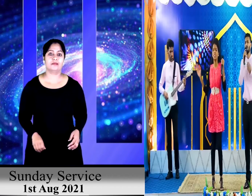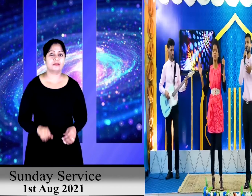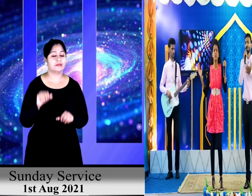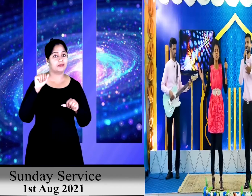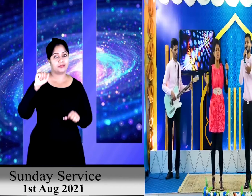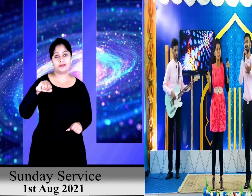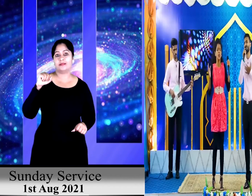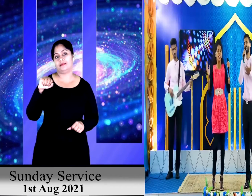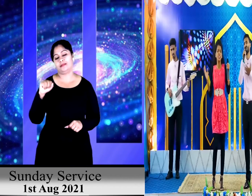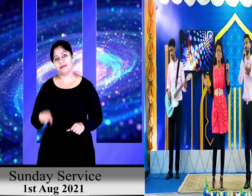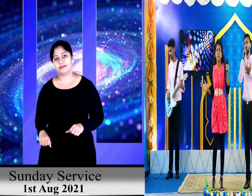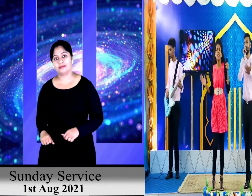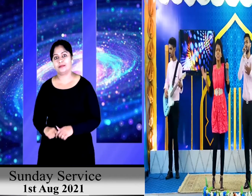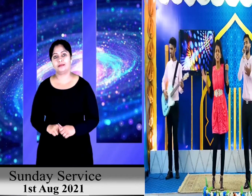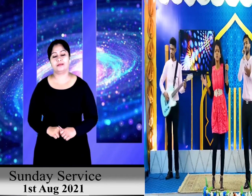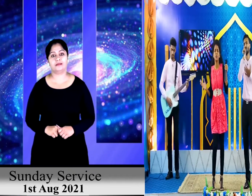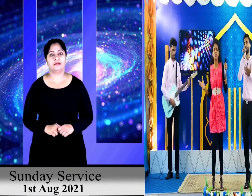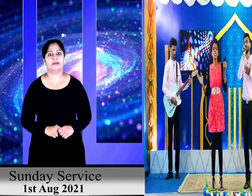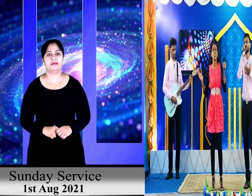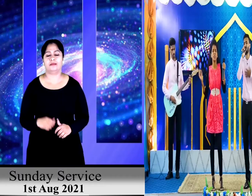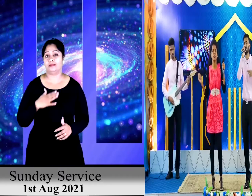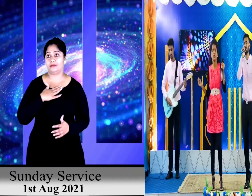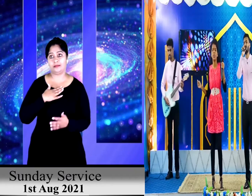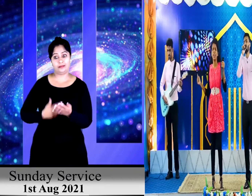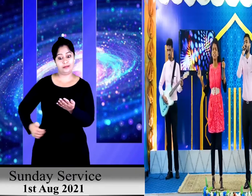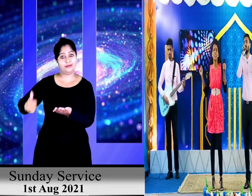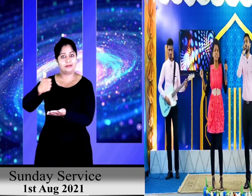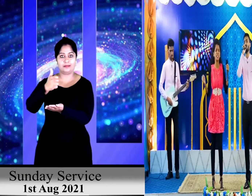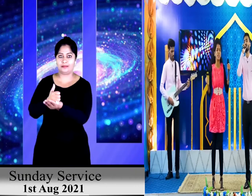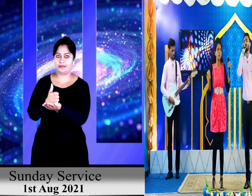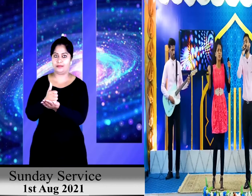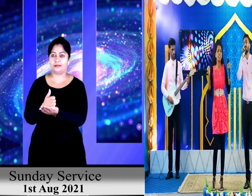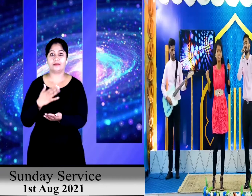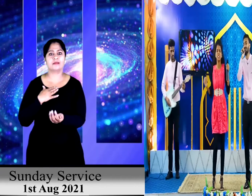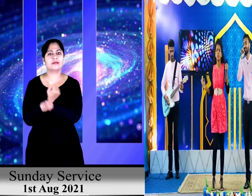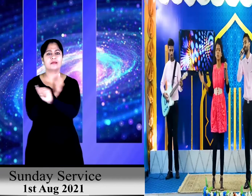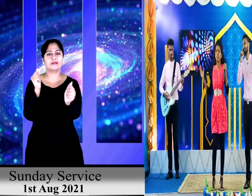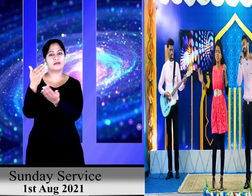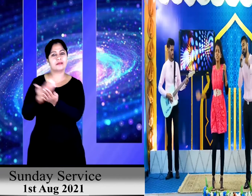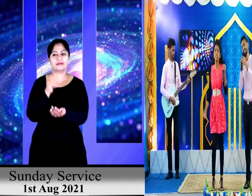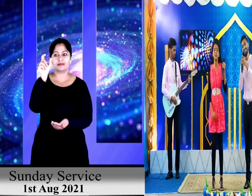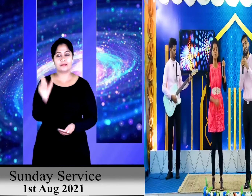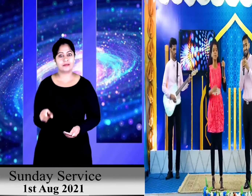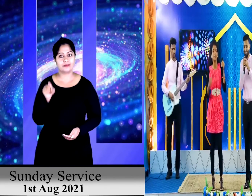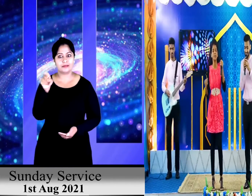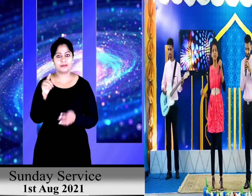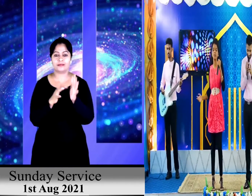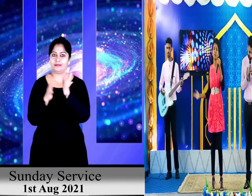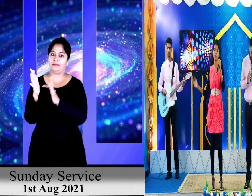Oh, my master, my savior, oh, Jesus.